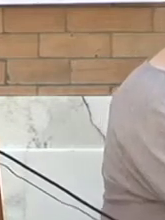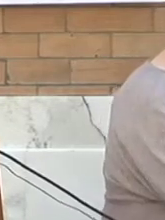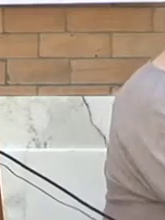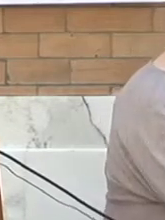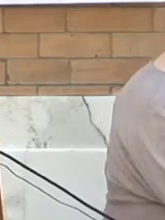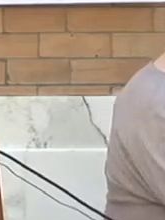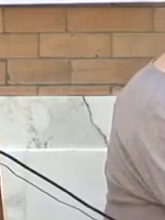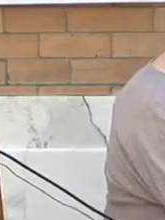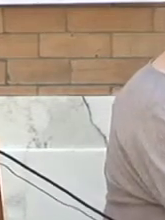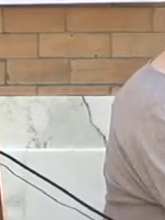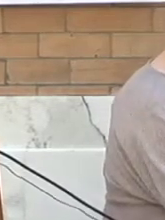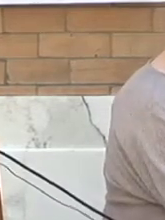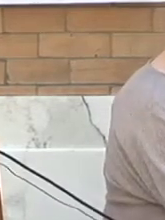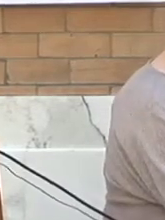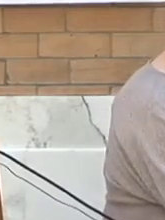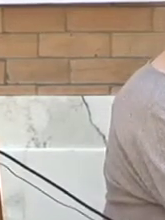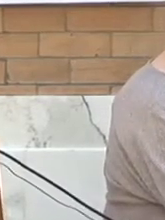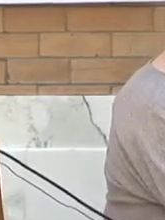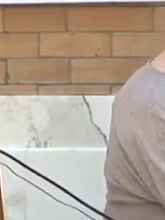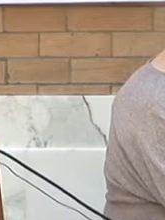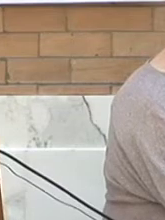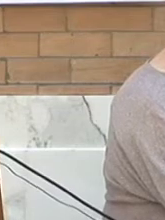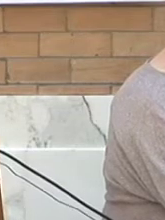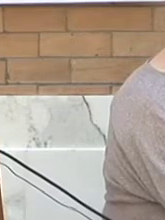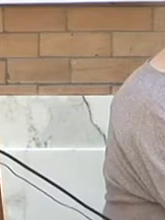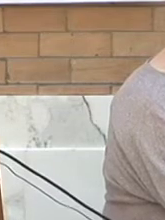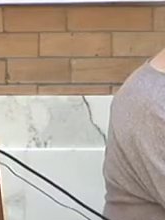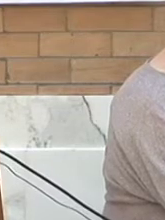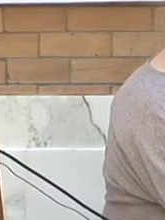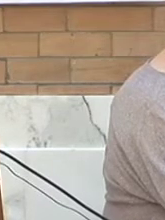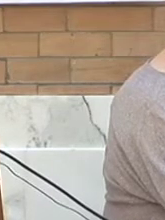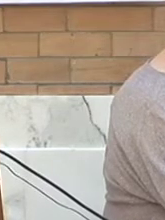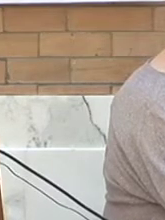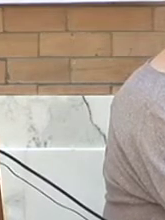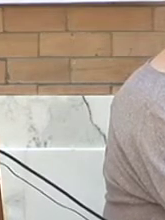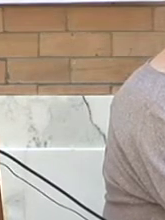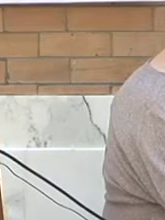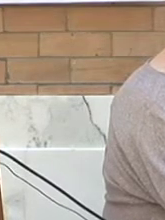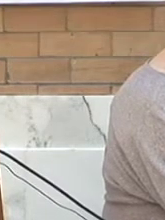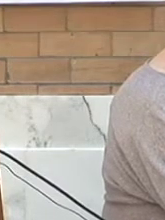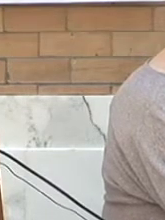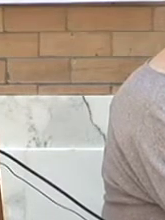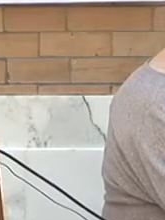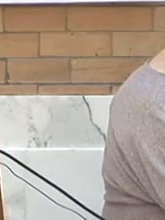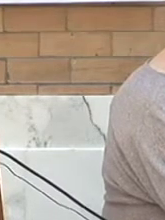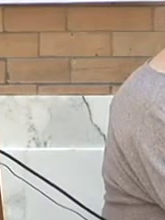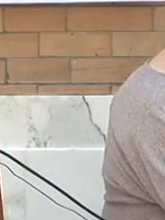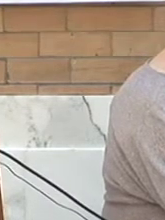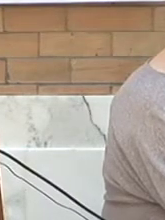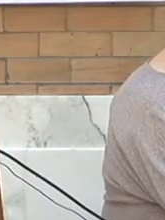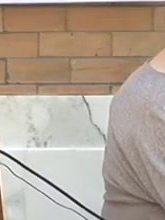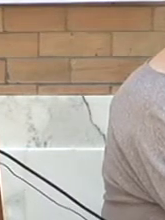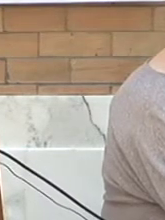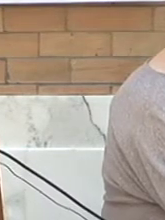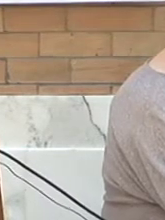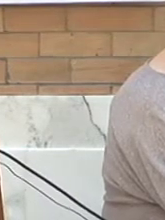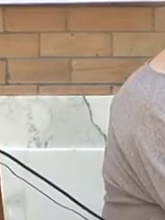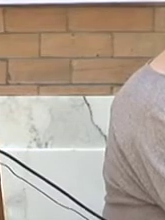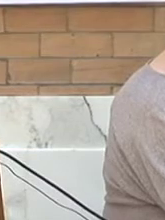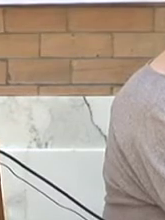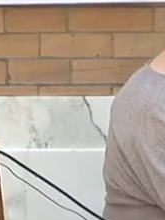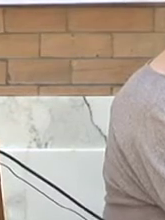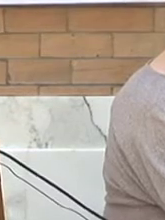staff that can learn all of my care. Often staff leaves, quit, or finds a better